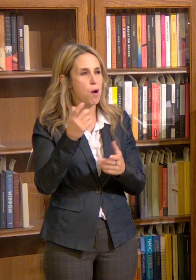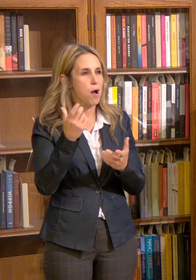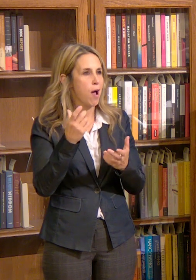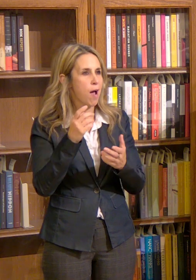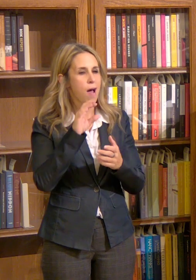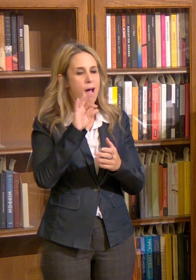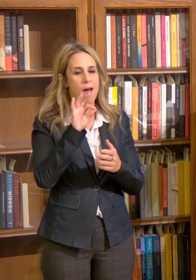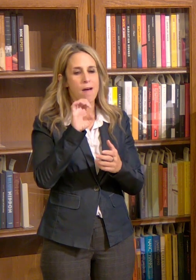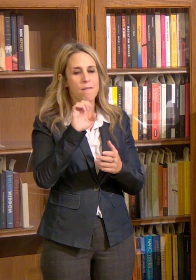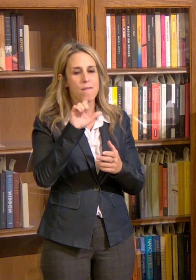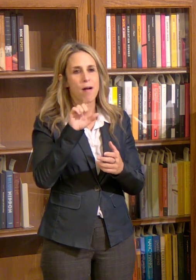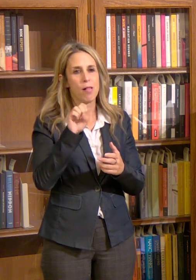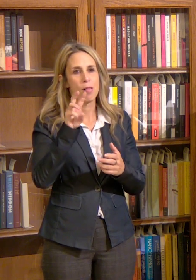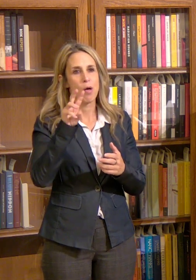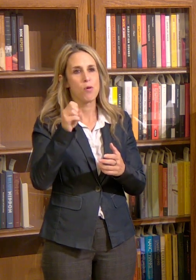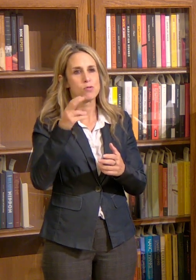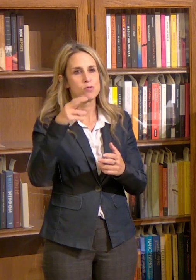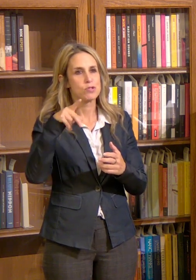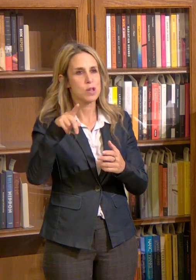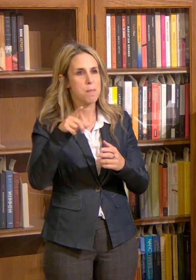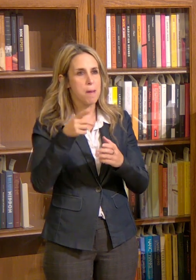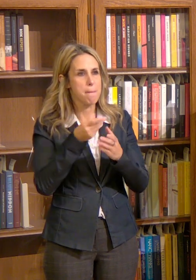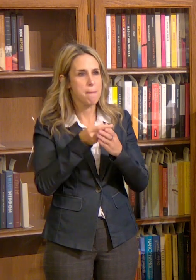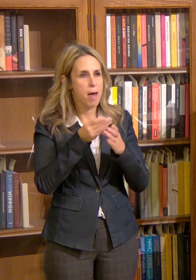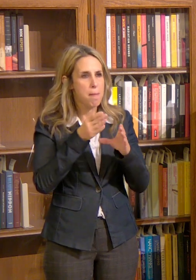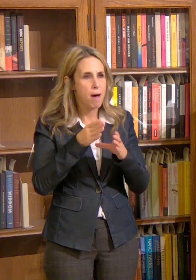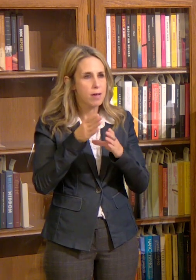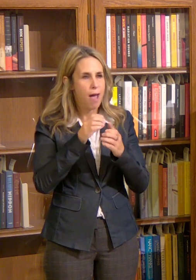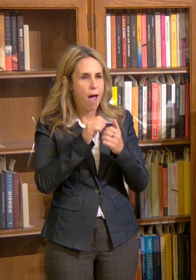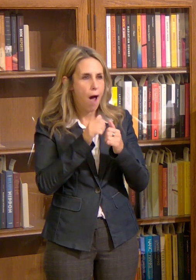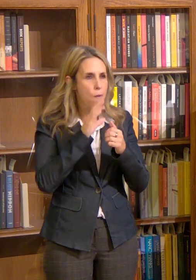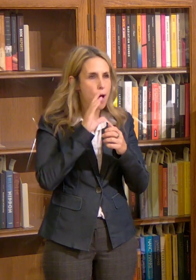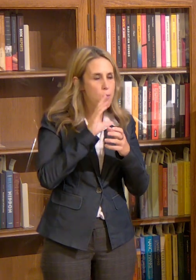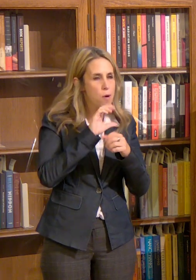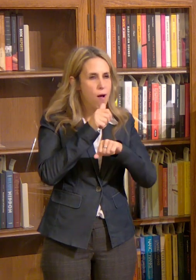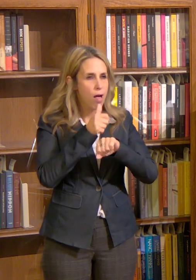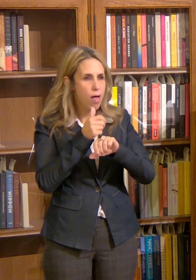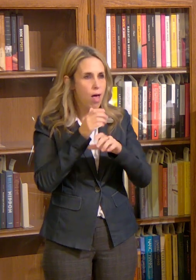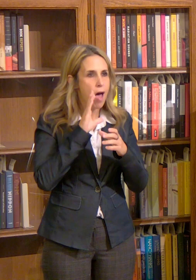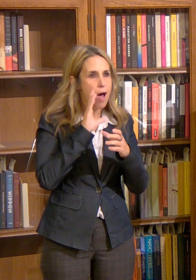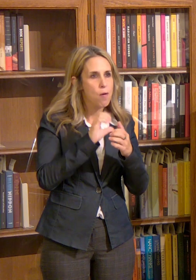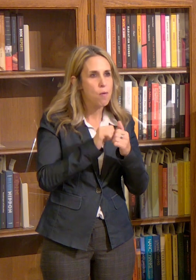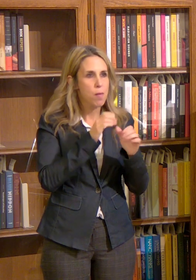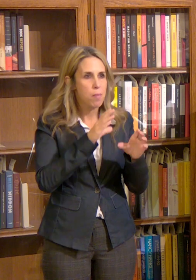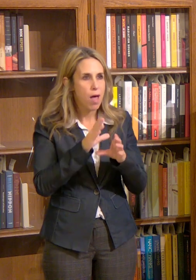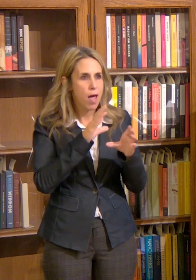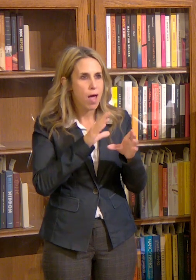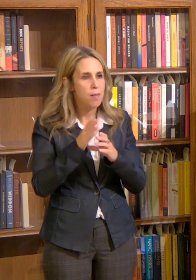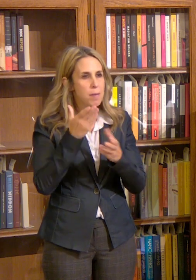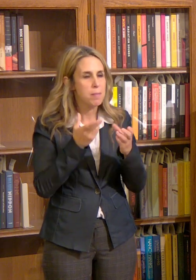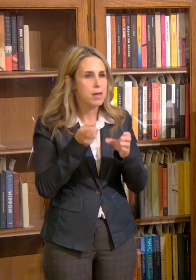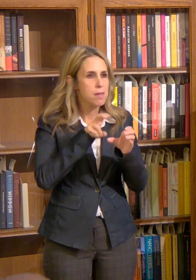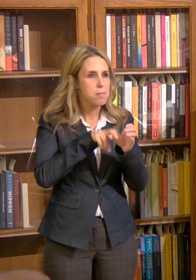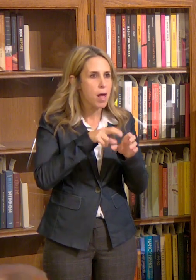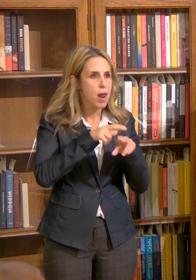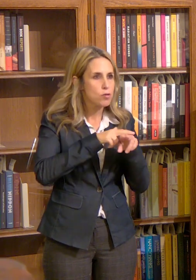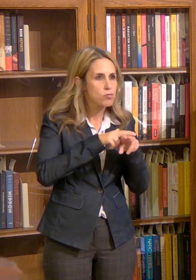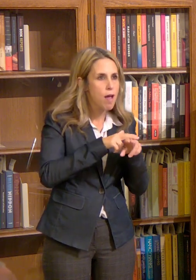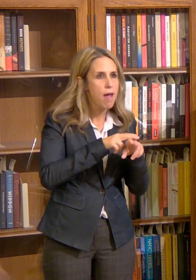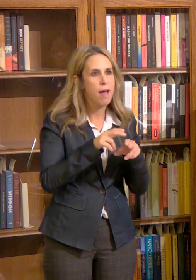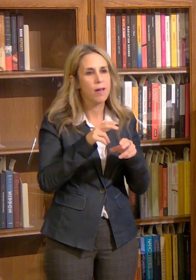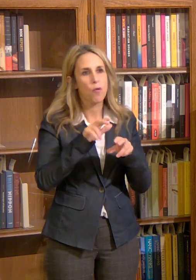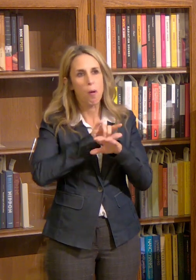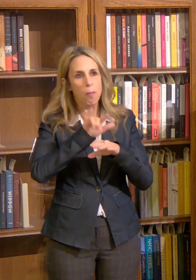out a budget and putting together an itinerary to get on a plane or a train or